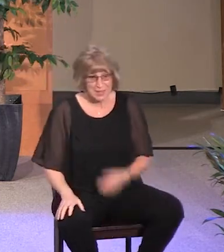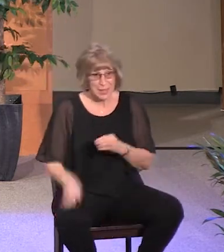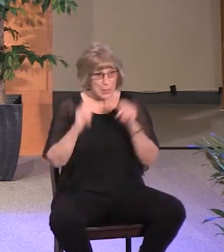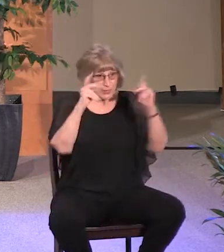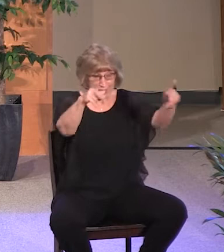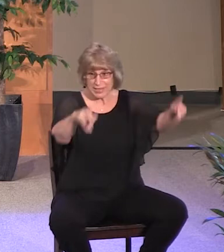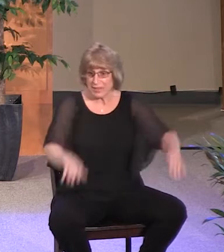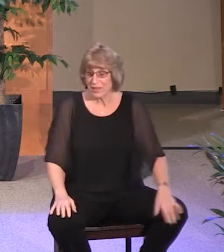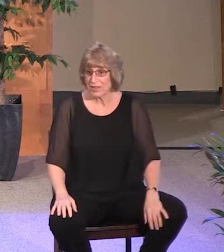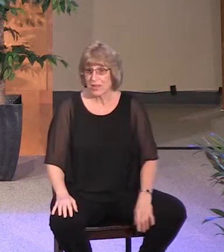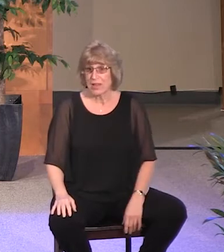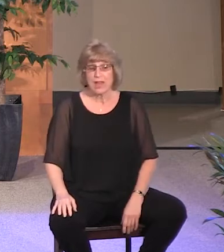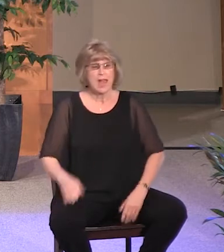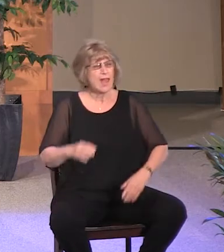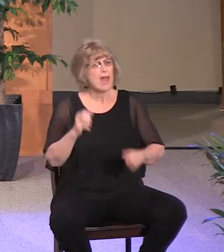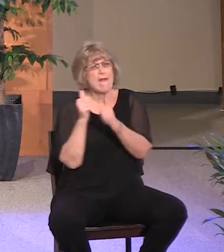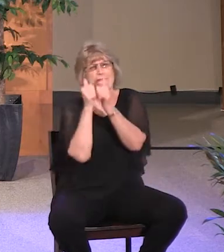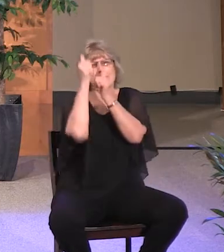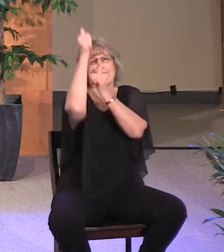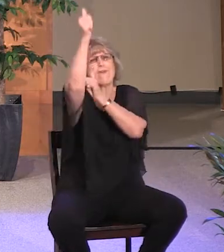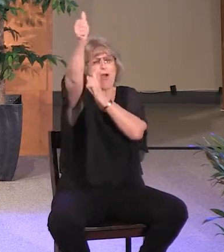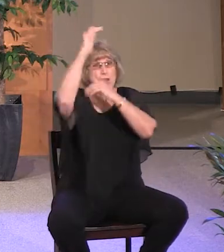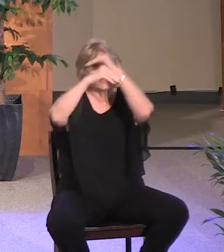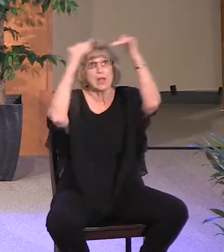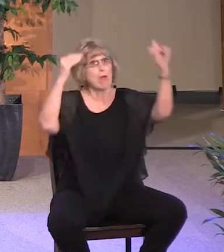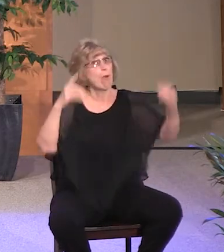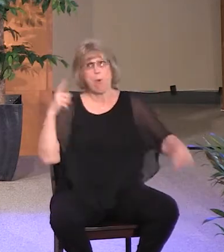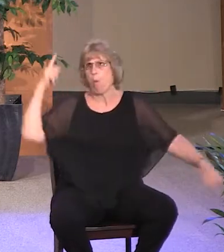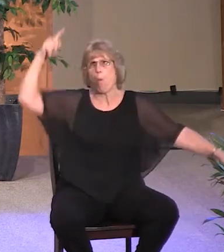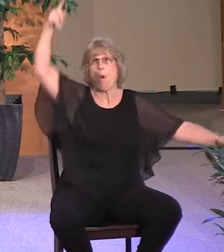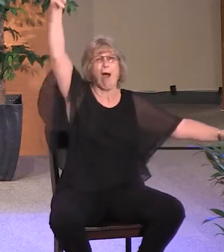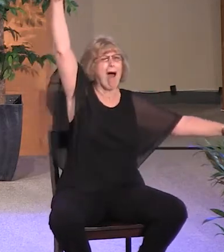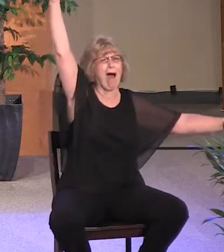Okay, and how far up there is heaven located?